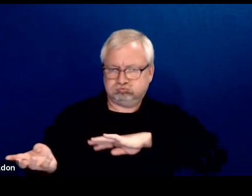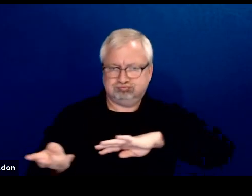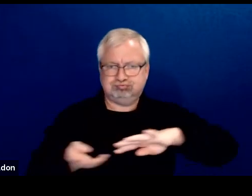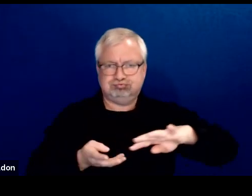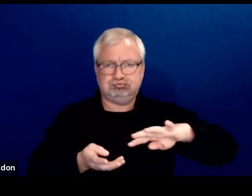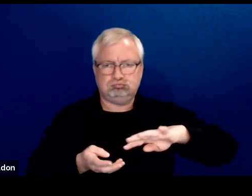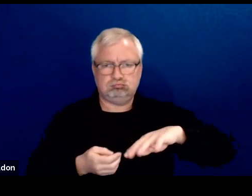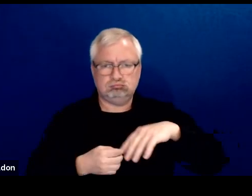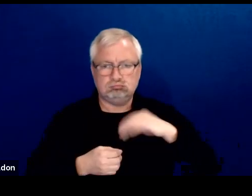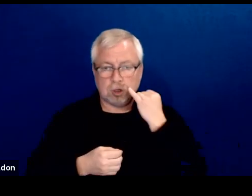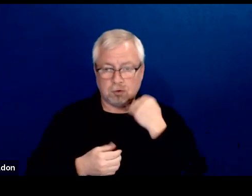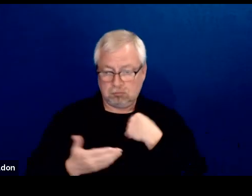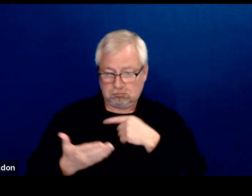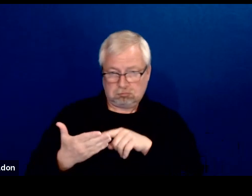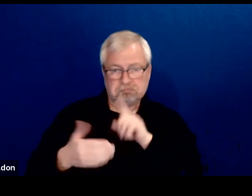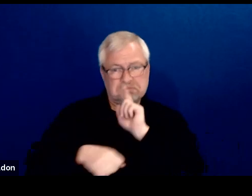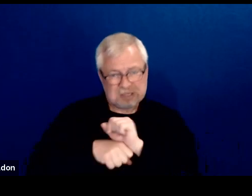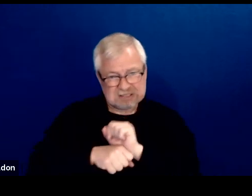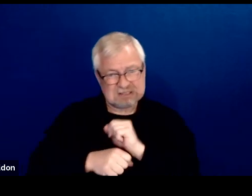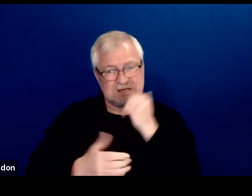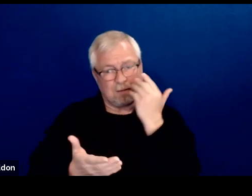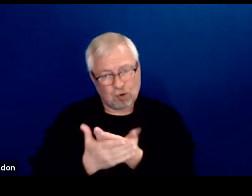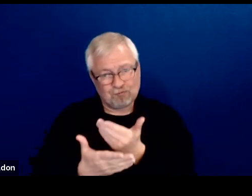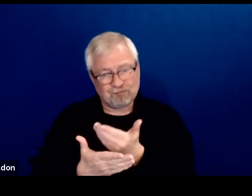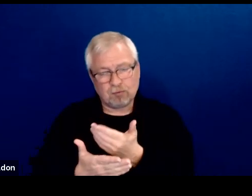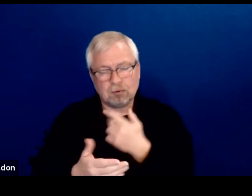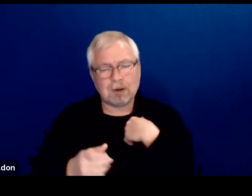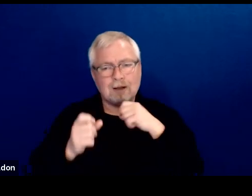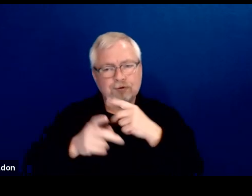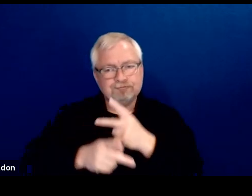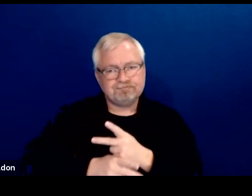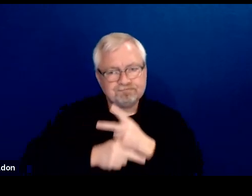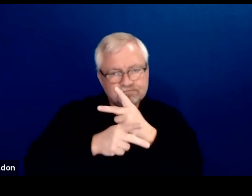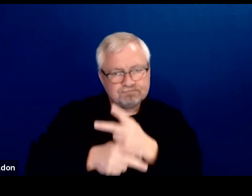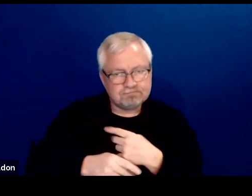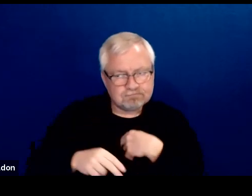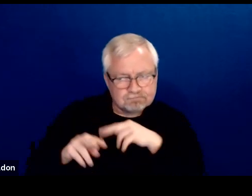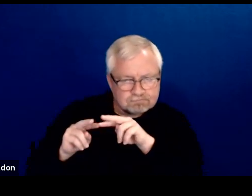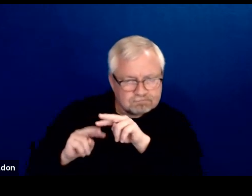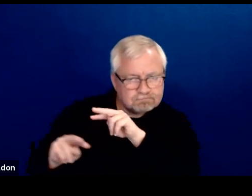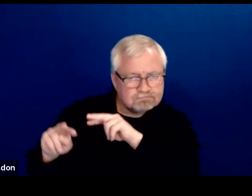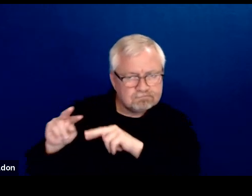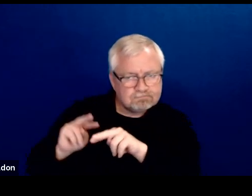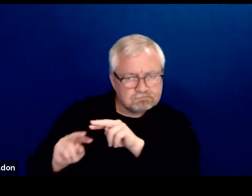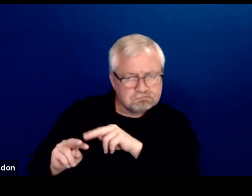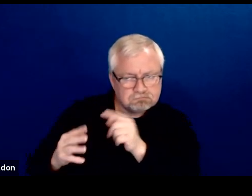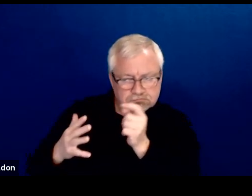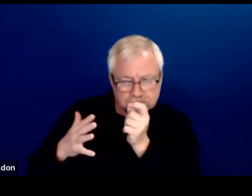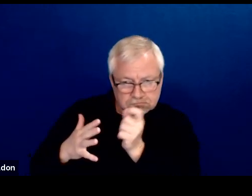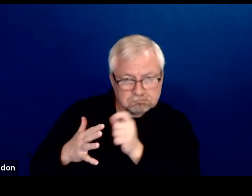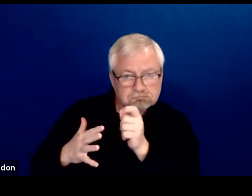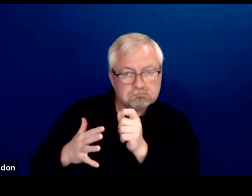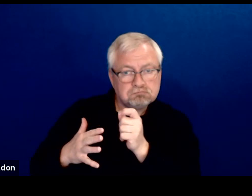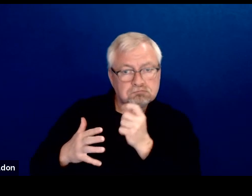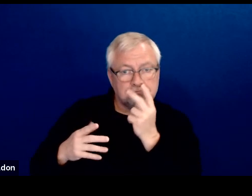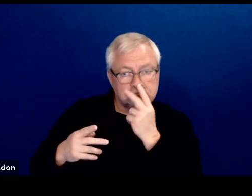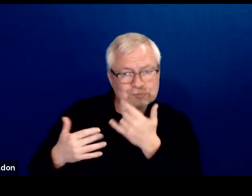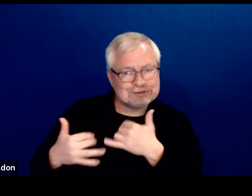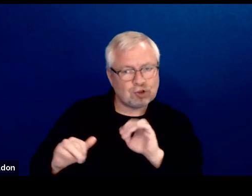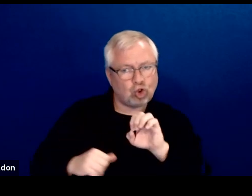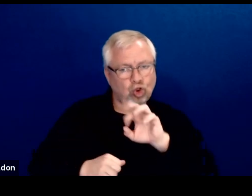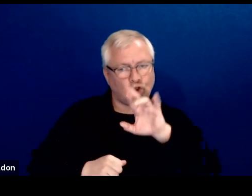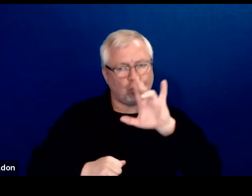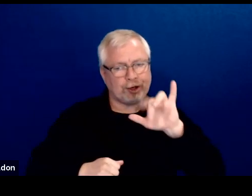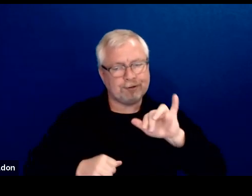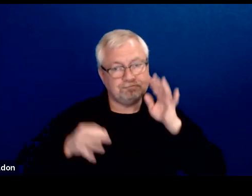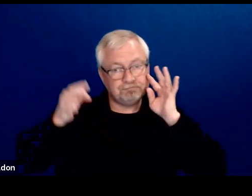right, I want to be very careful of, there's still some work to be done on this. It's still very early on. There's no